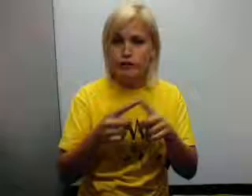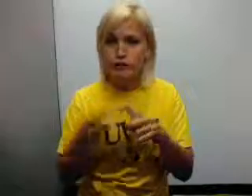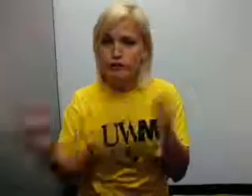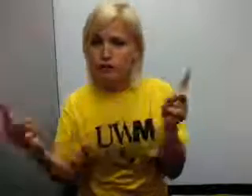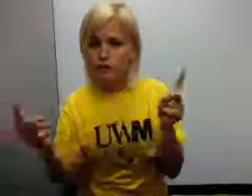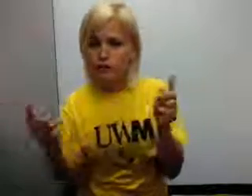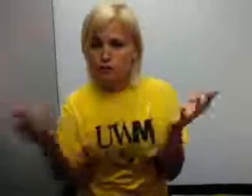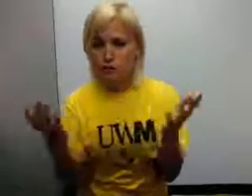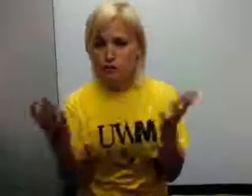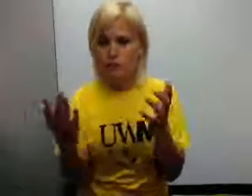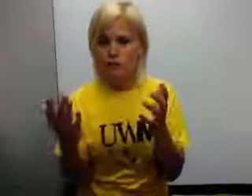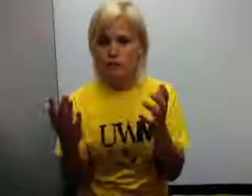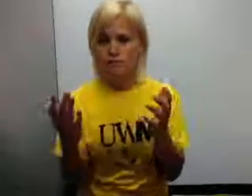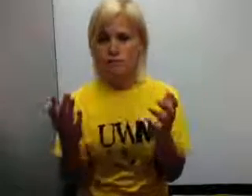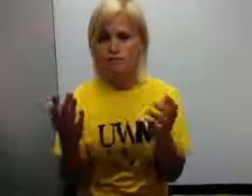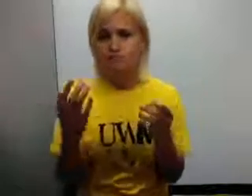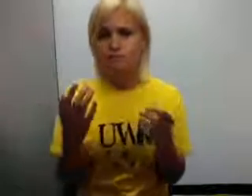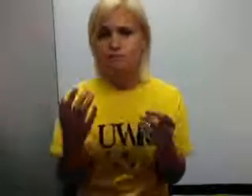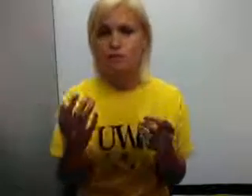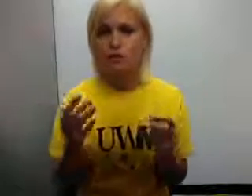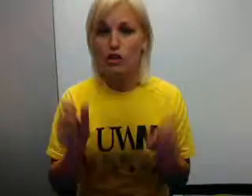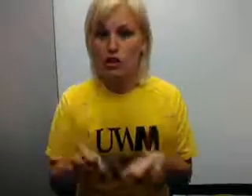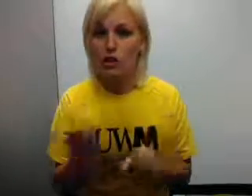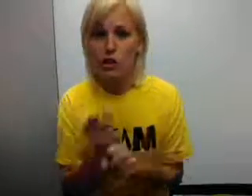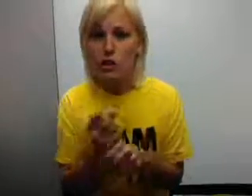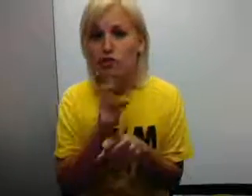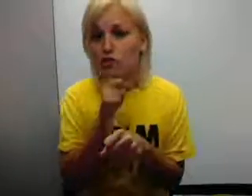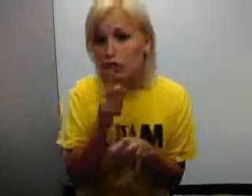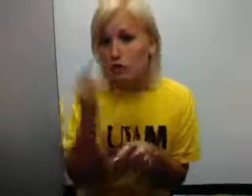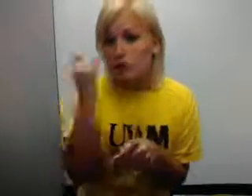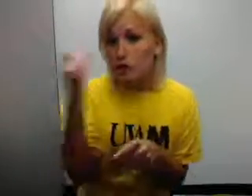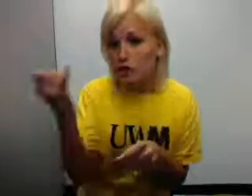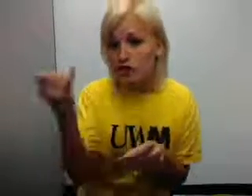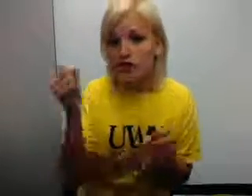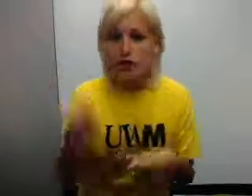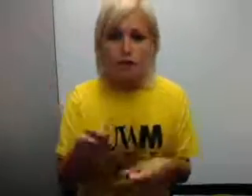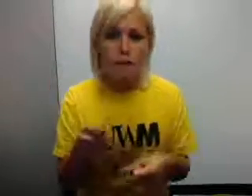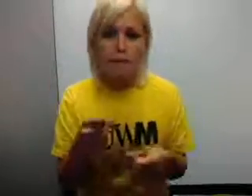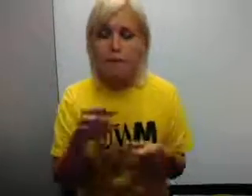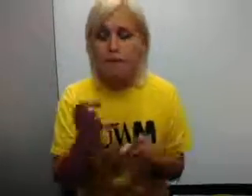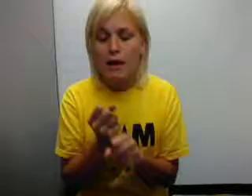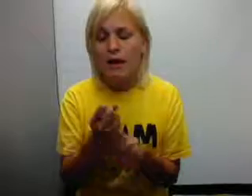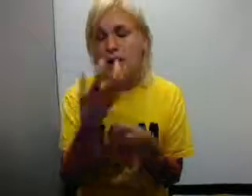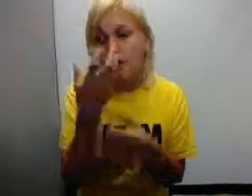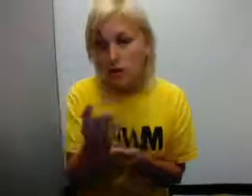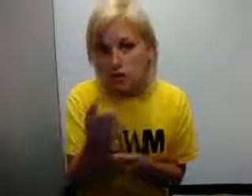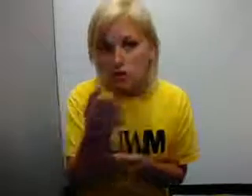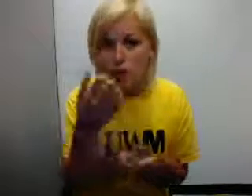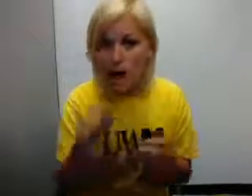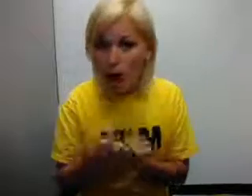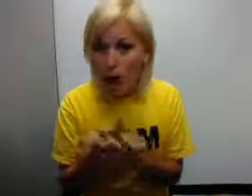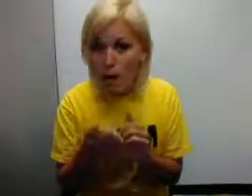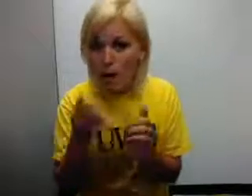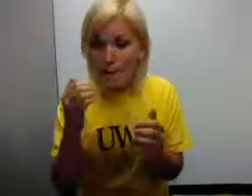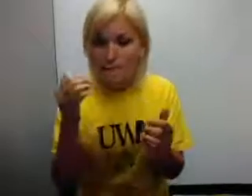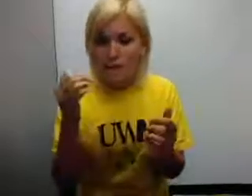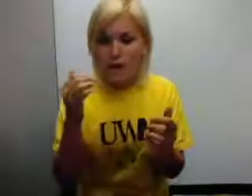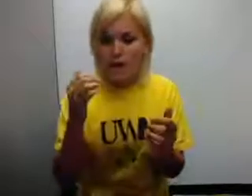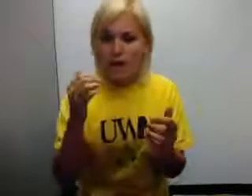or imaginary, but you can make any place interesting to your reader by singling out those details that